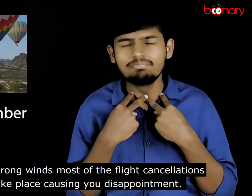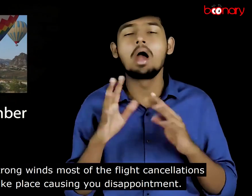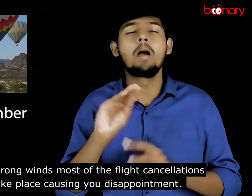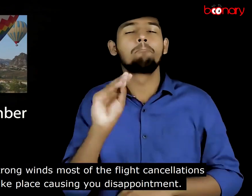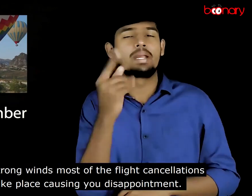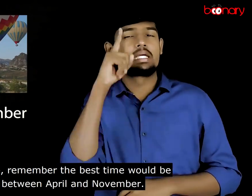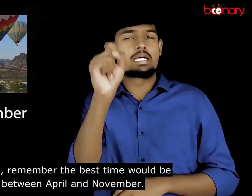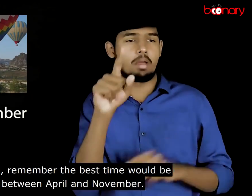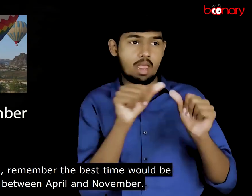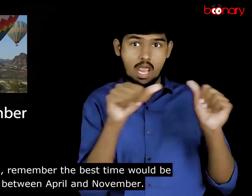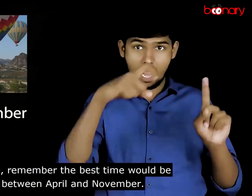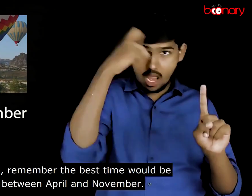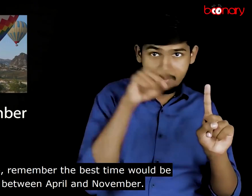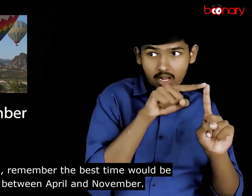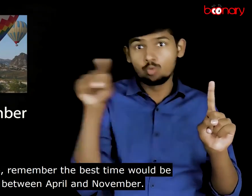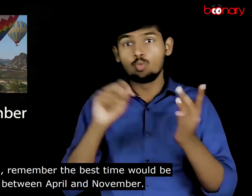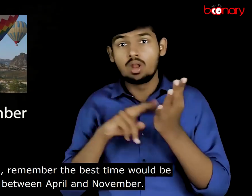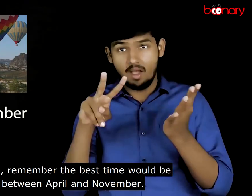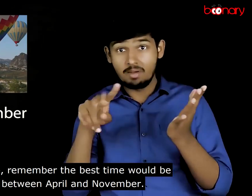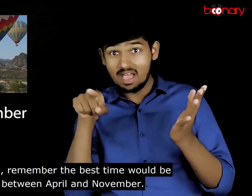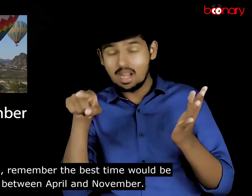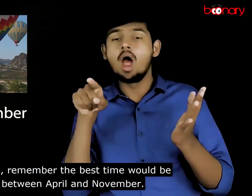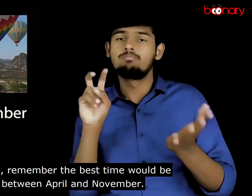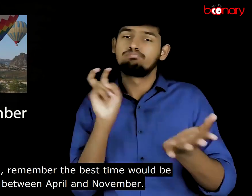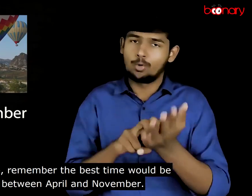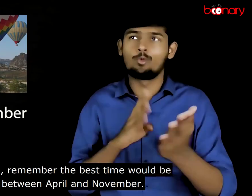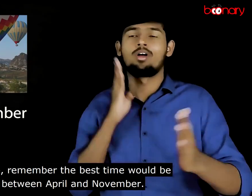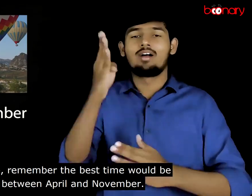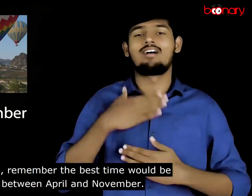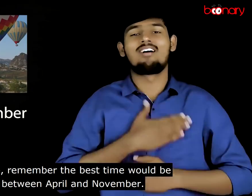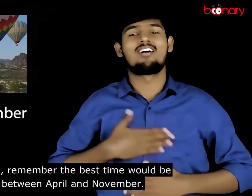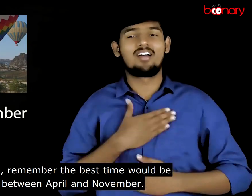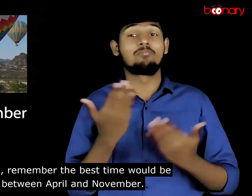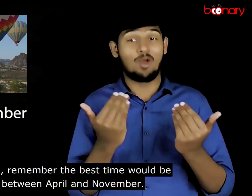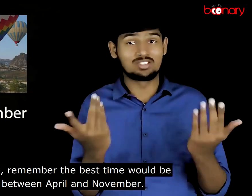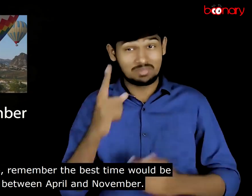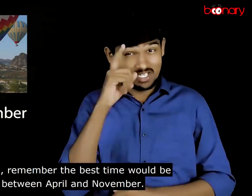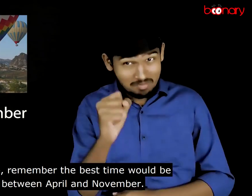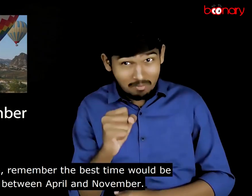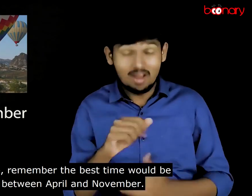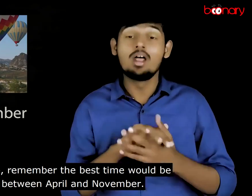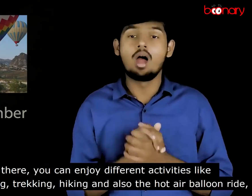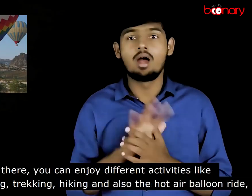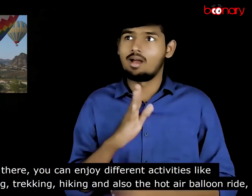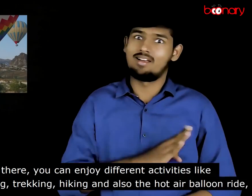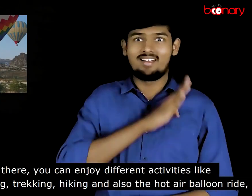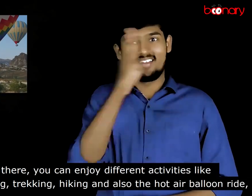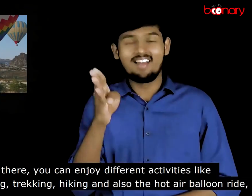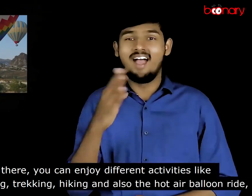disappointment. Hence, remember, the best time would be between April and November. So once you're there,